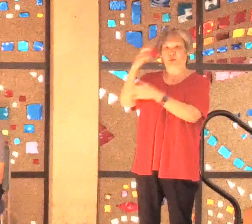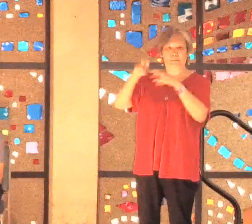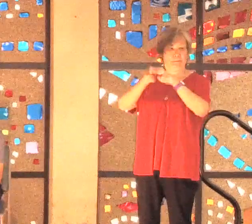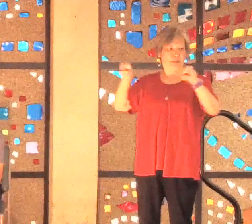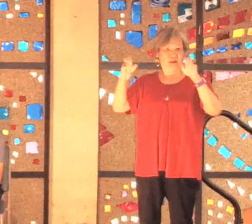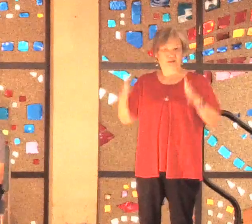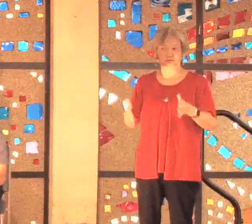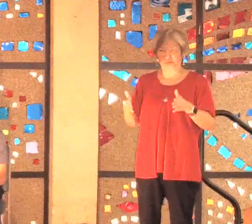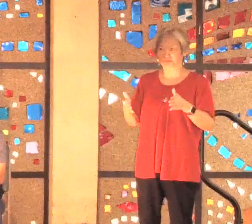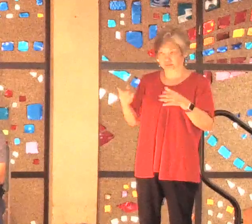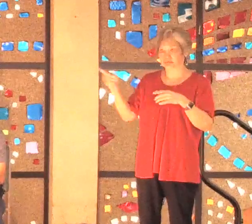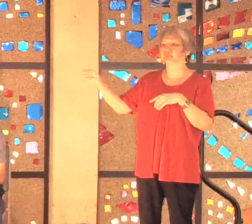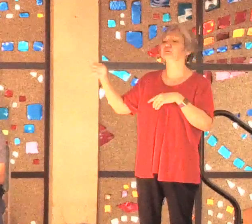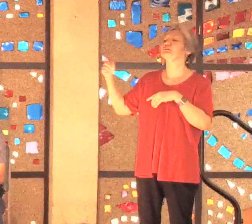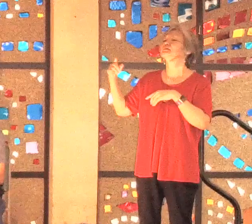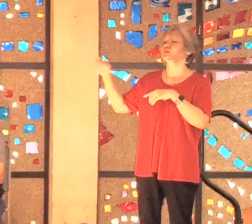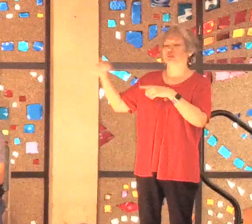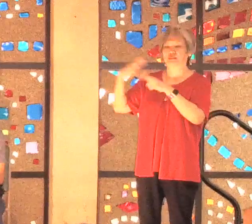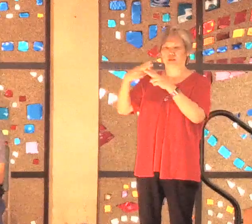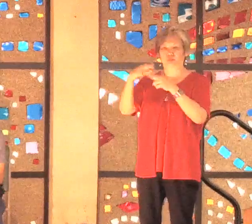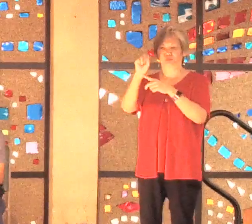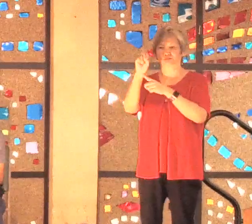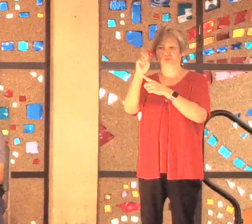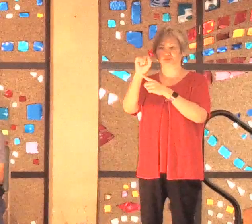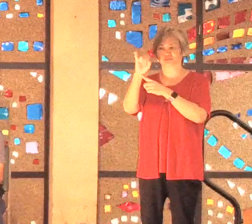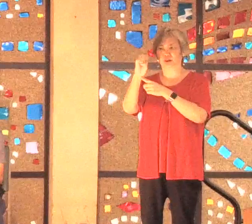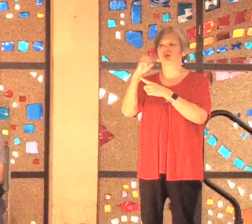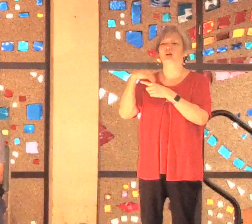Okay, I'd like to introduce another panelist that has joined us.